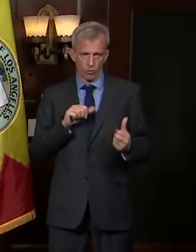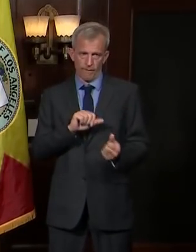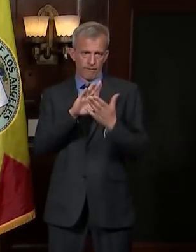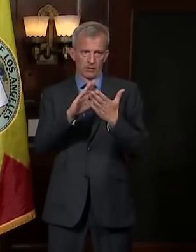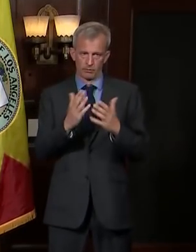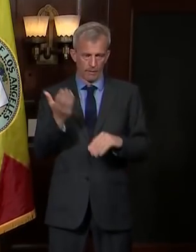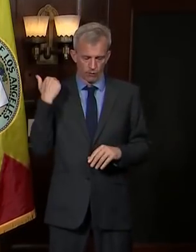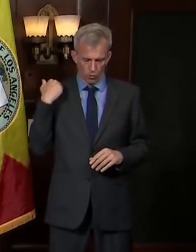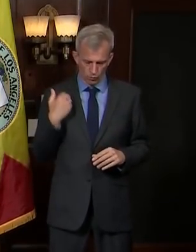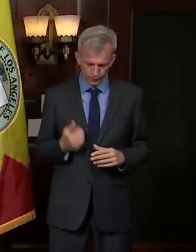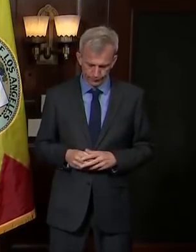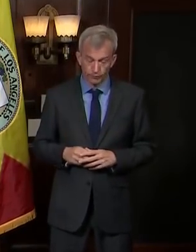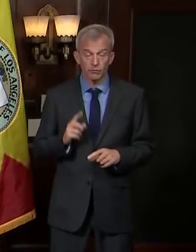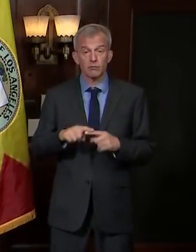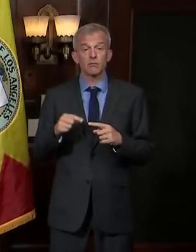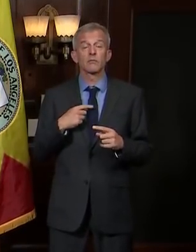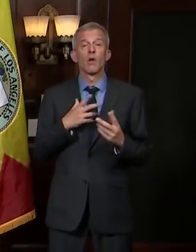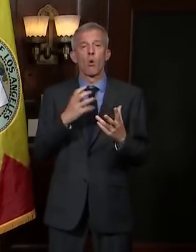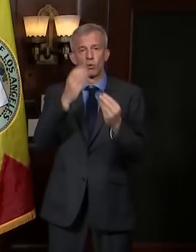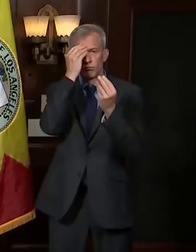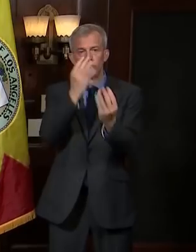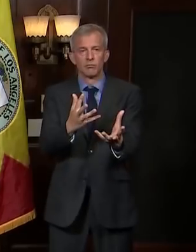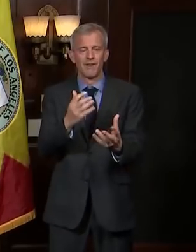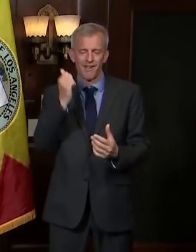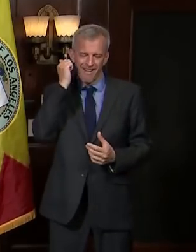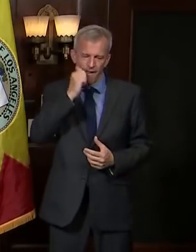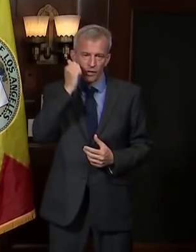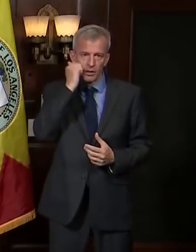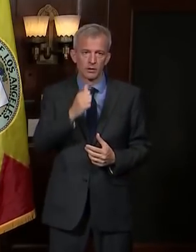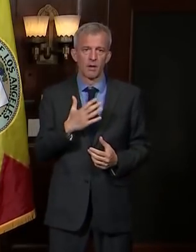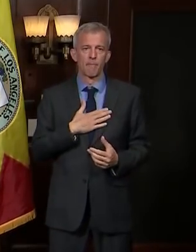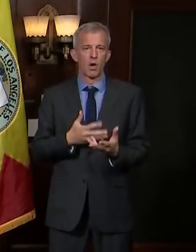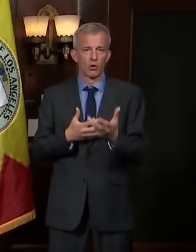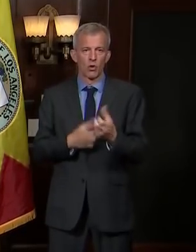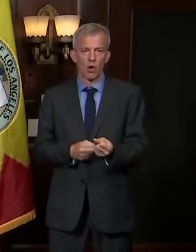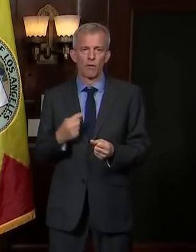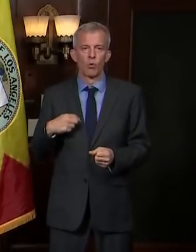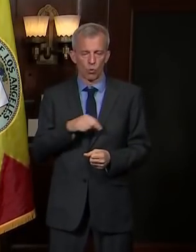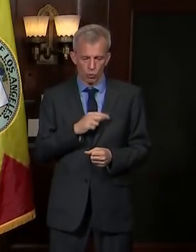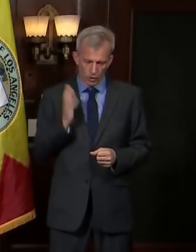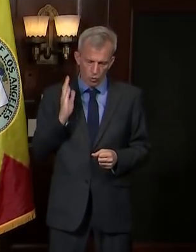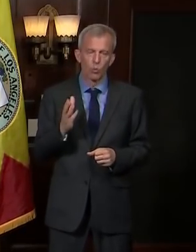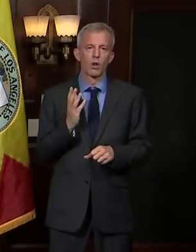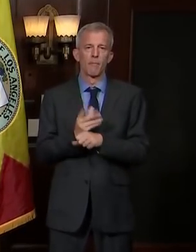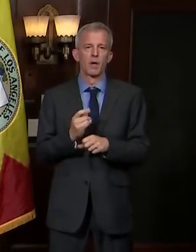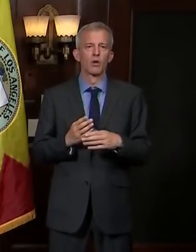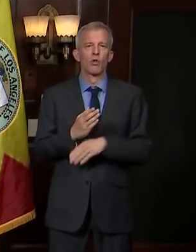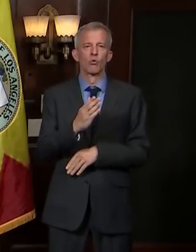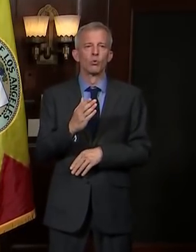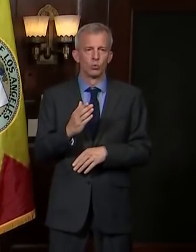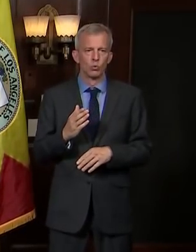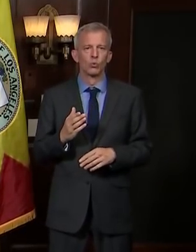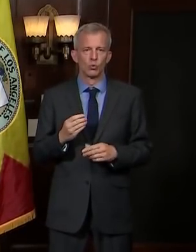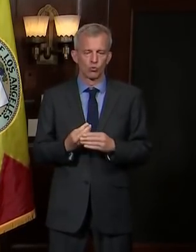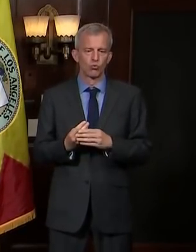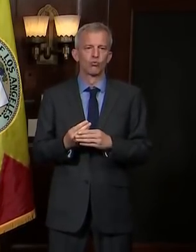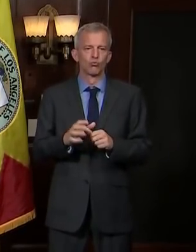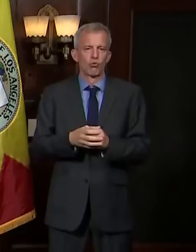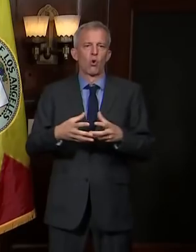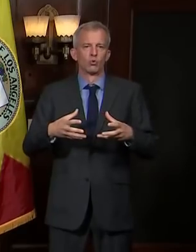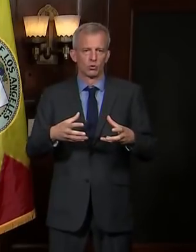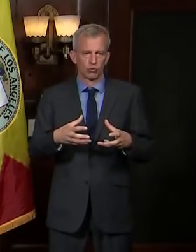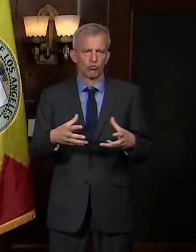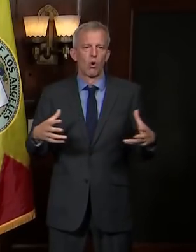know that every single day, my confidence that we will get through this together grows and grows. When I see